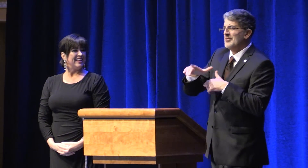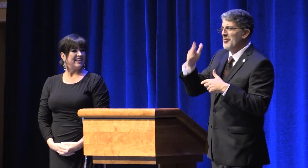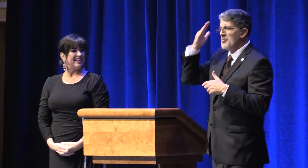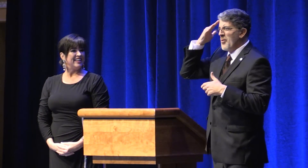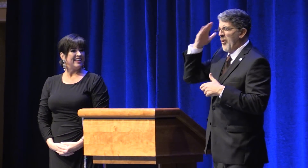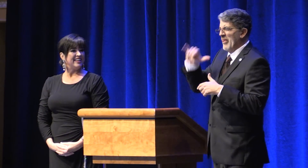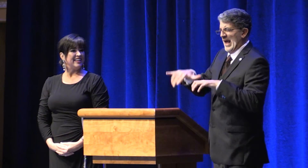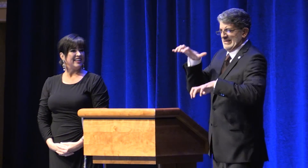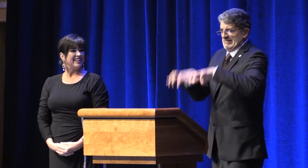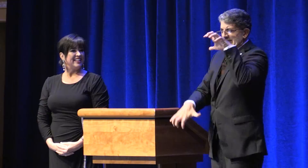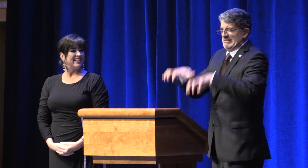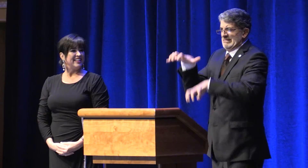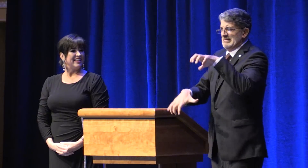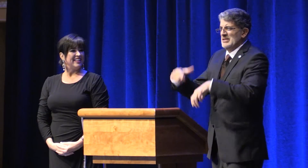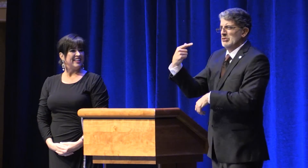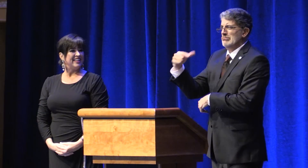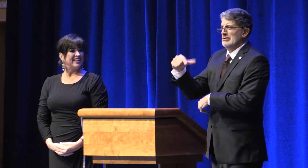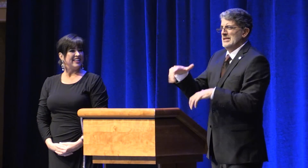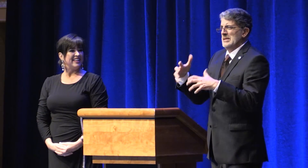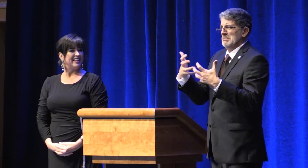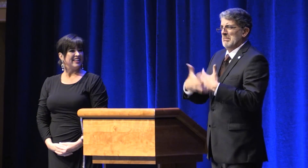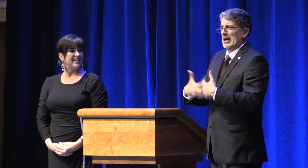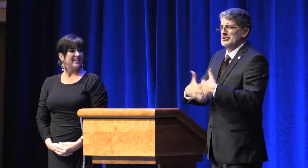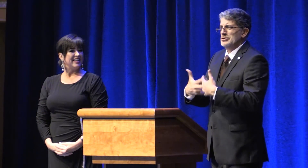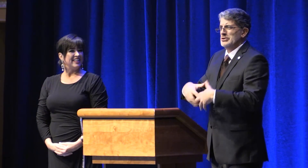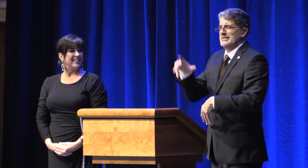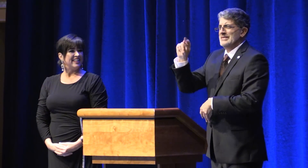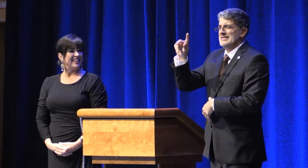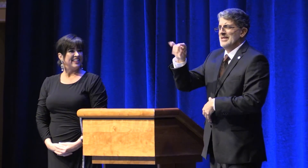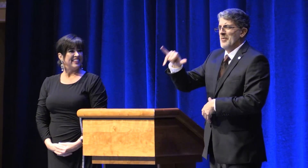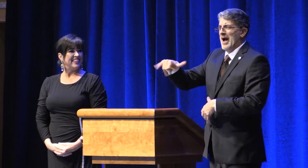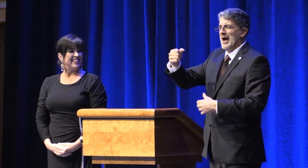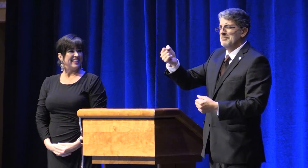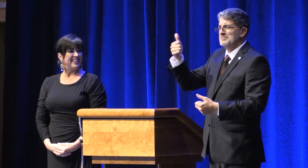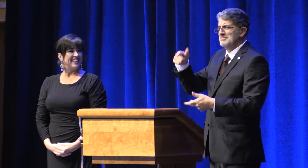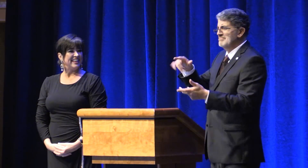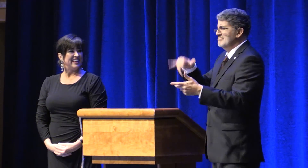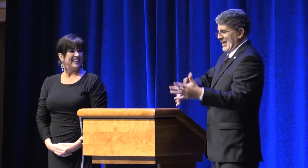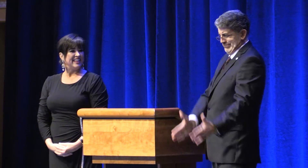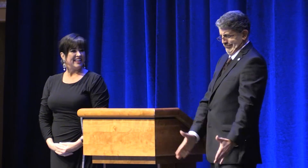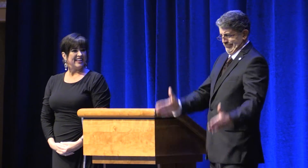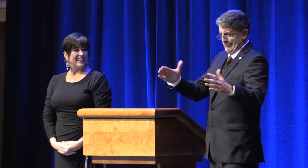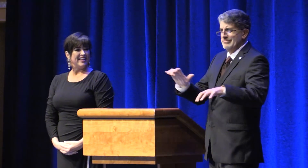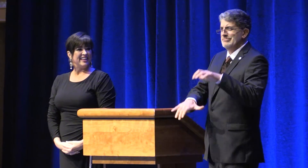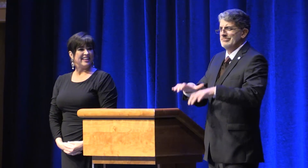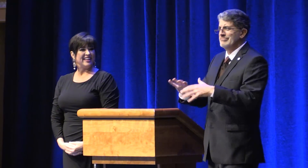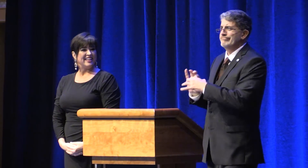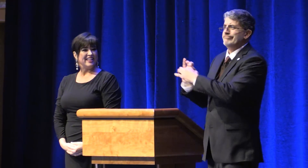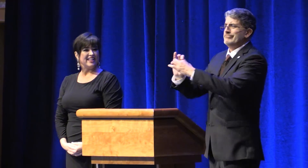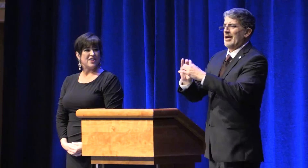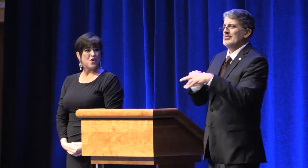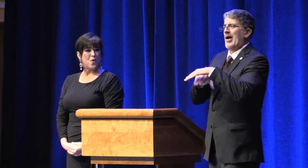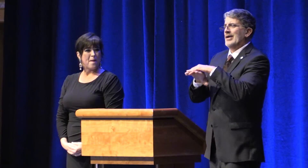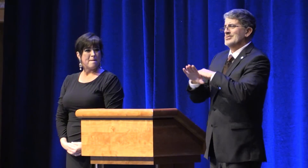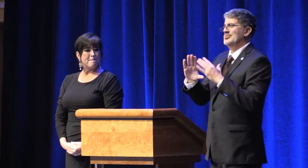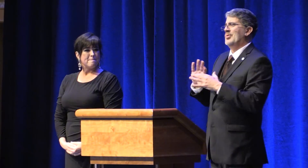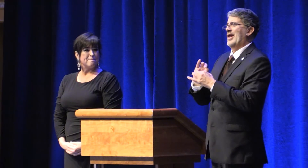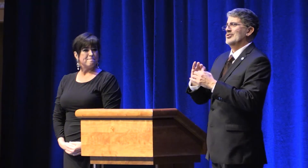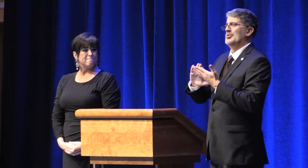telephone network across the nation. You know that old green monster, that TTY, that